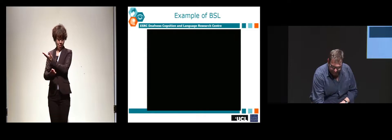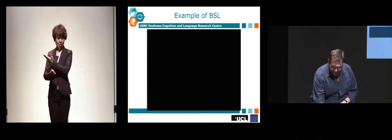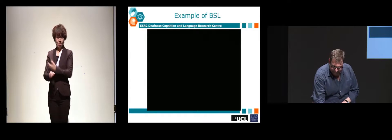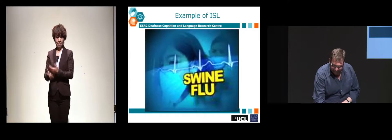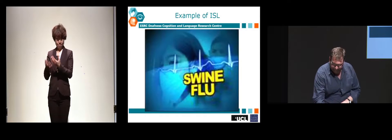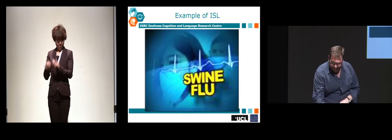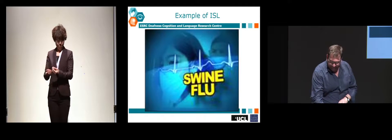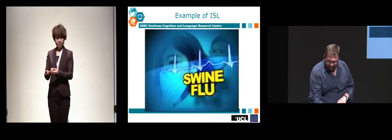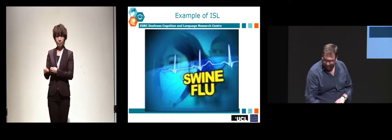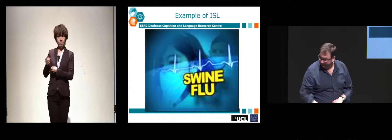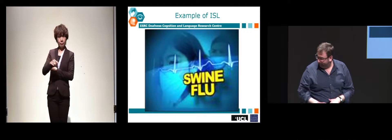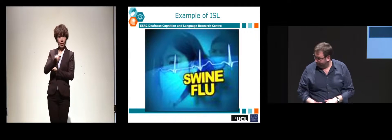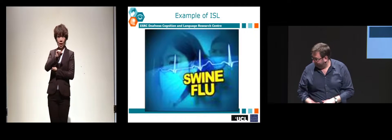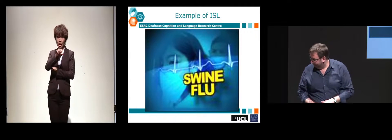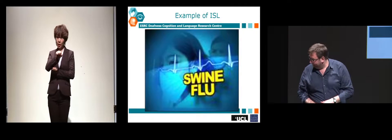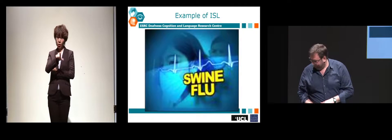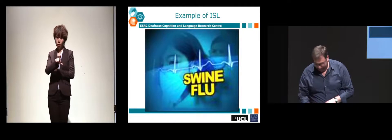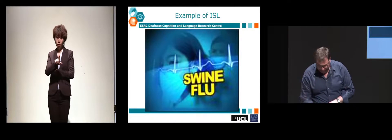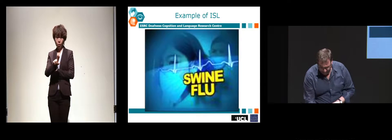you ISL.